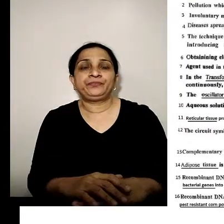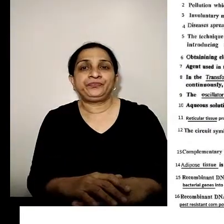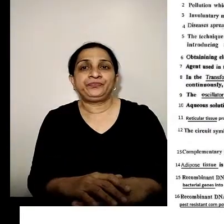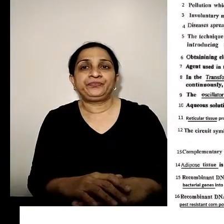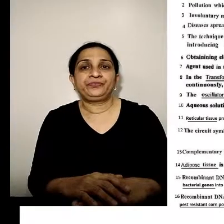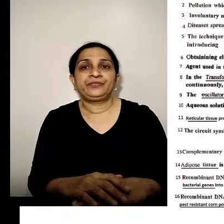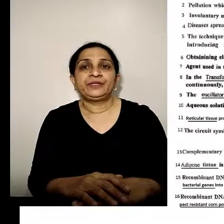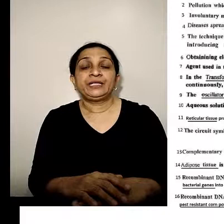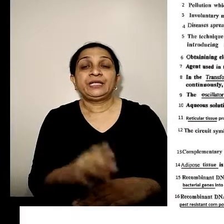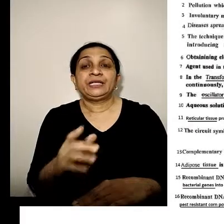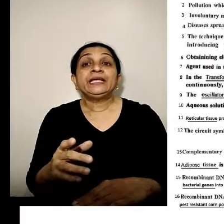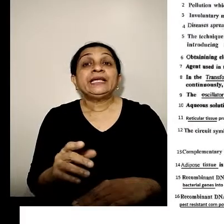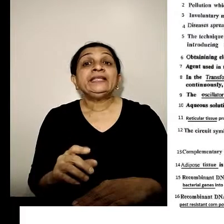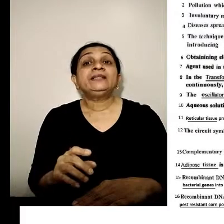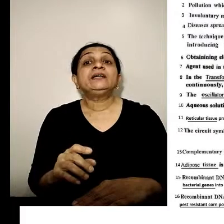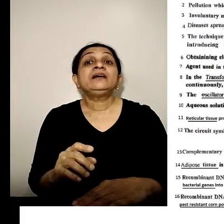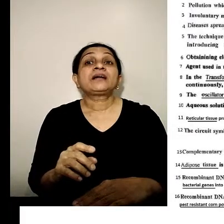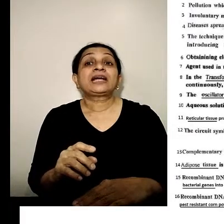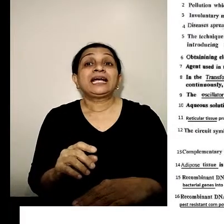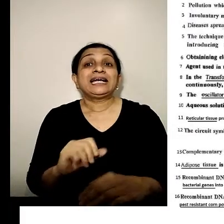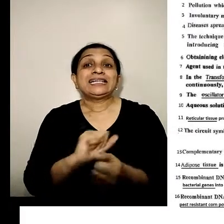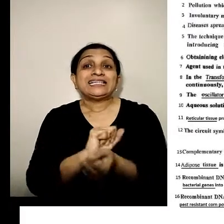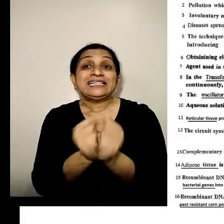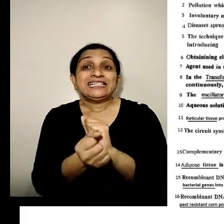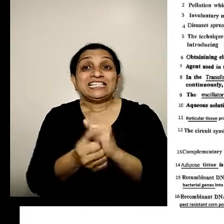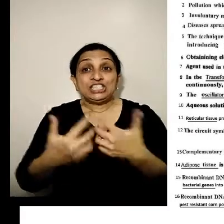magnesium. In the